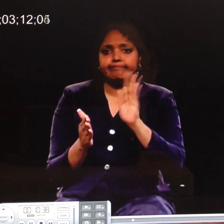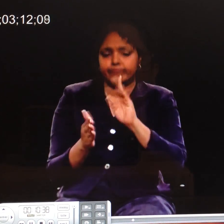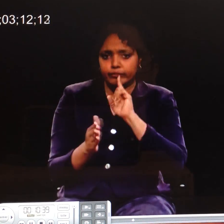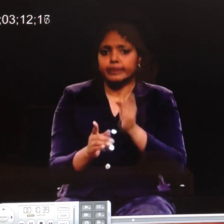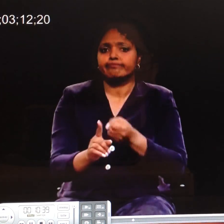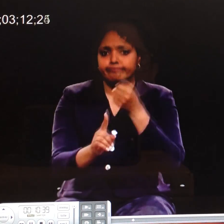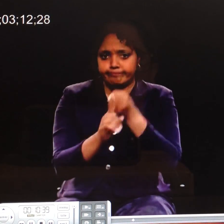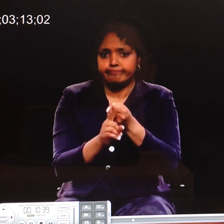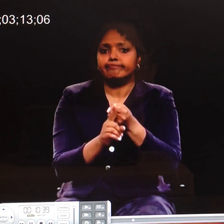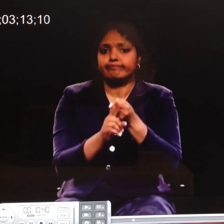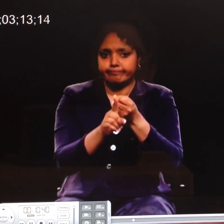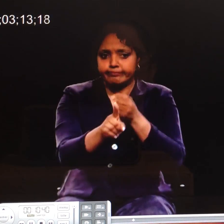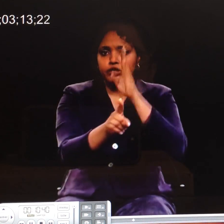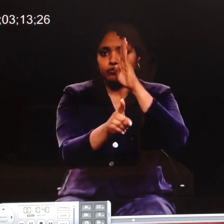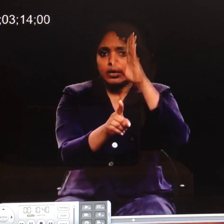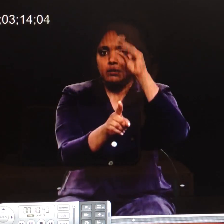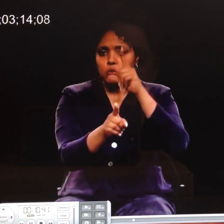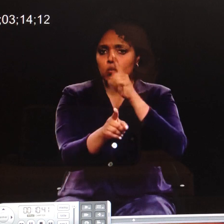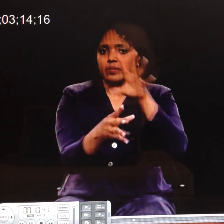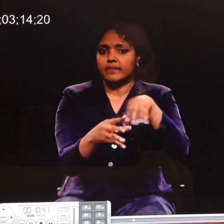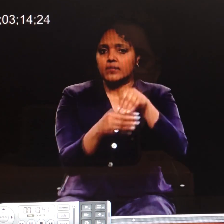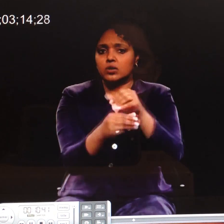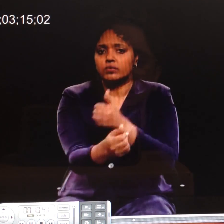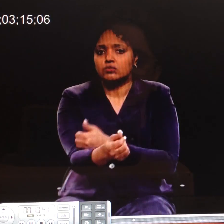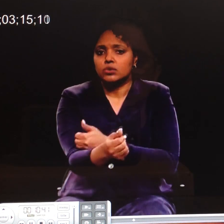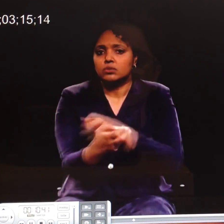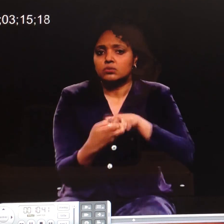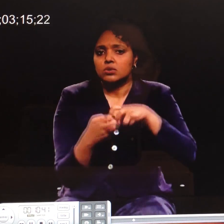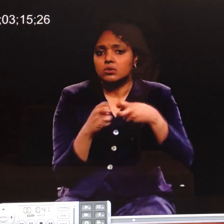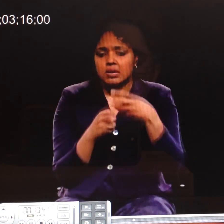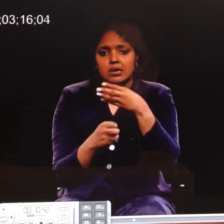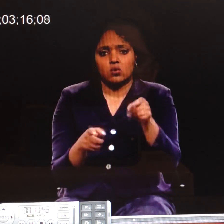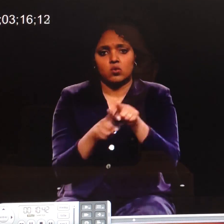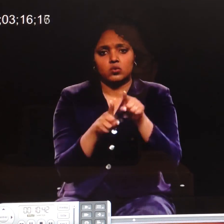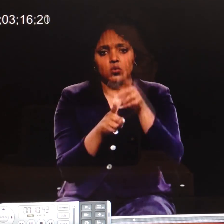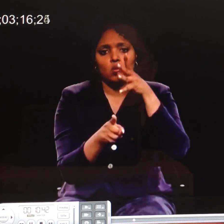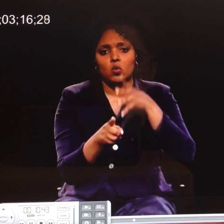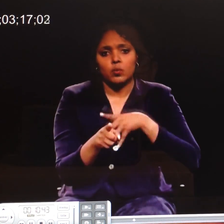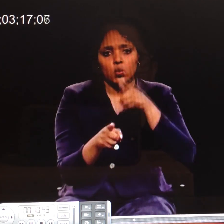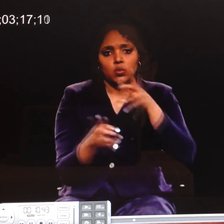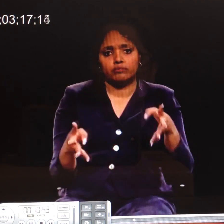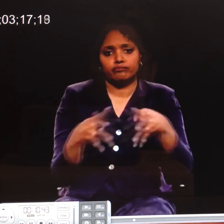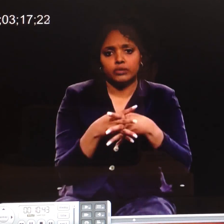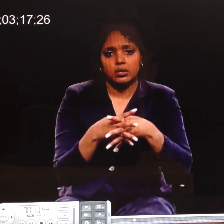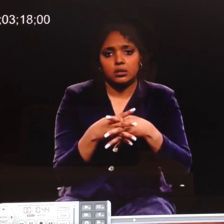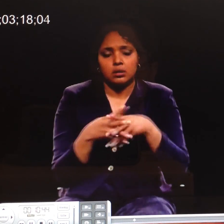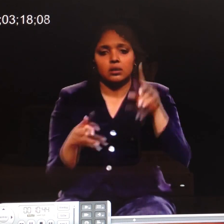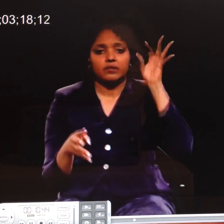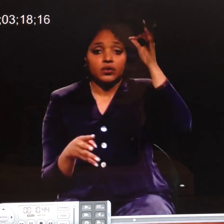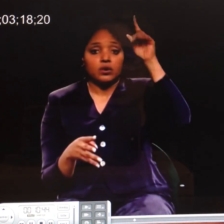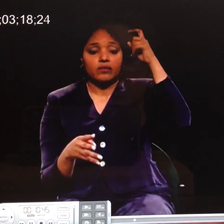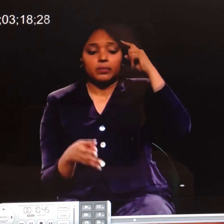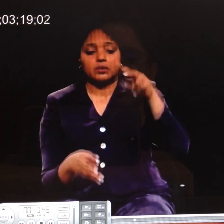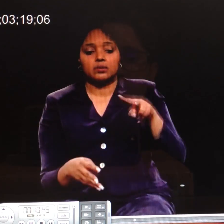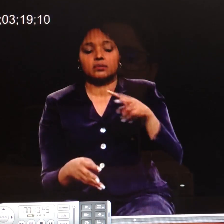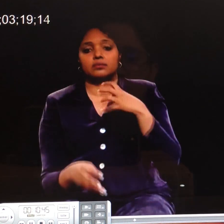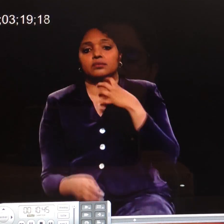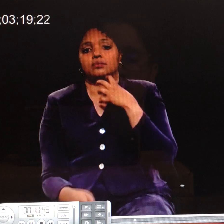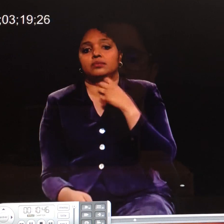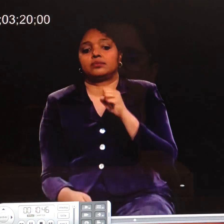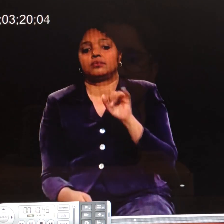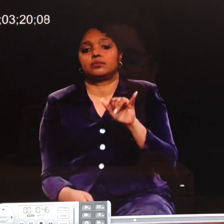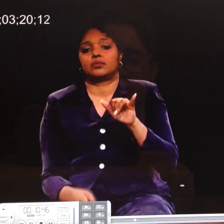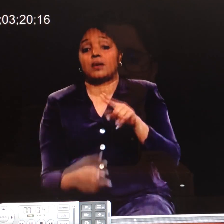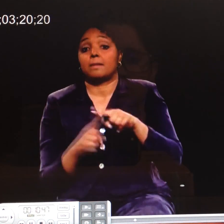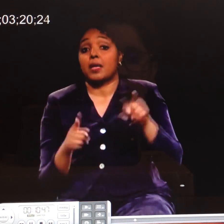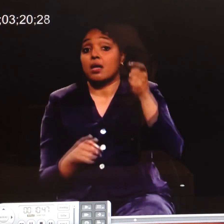to the federal government saying, hey, this is not only impacting the gay community, but it's also impacting straight men, straight people,